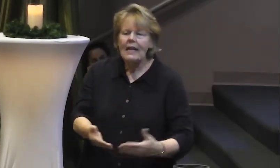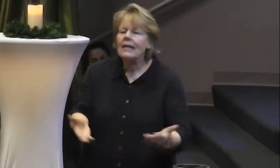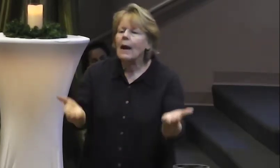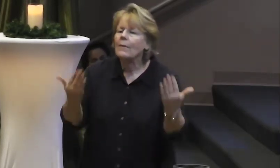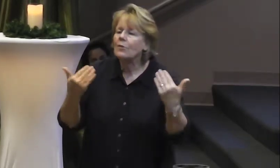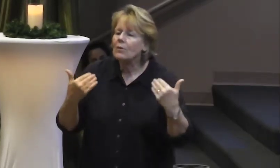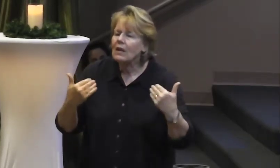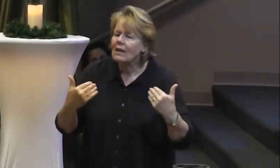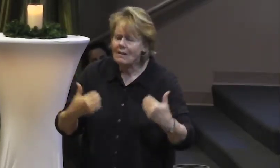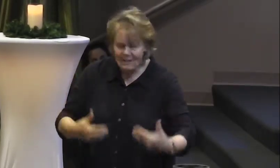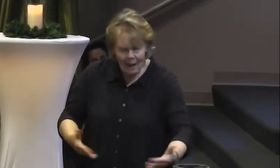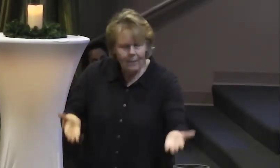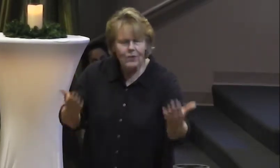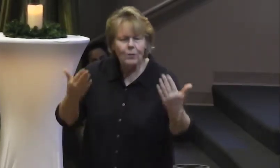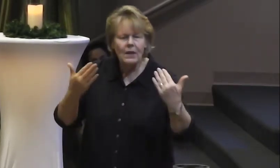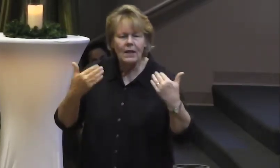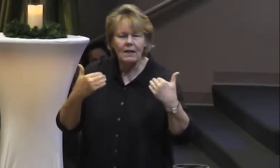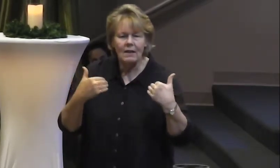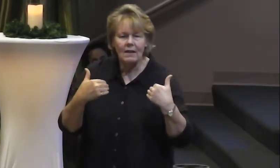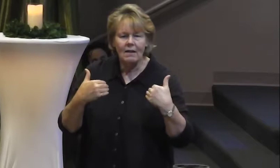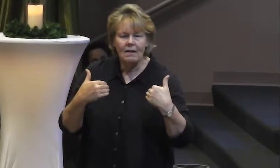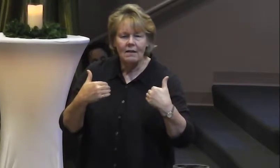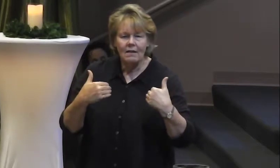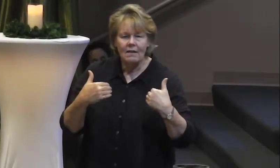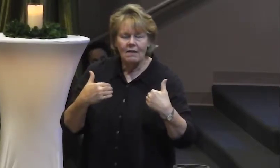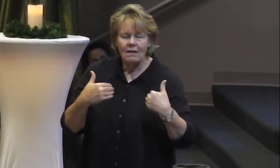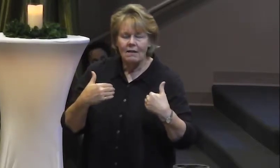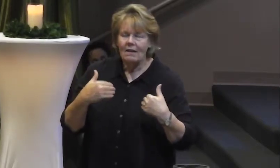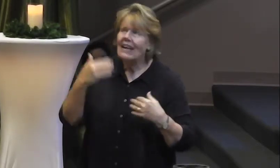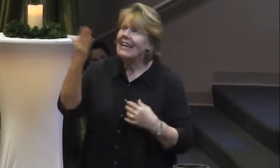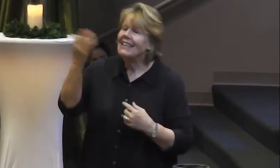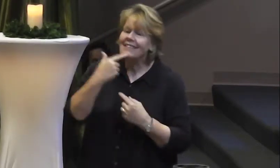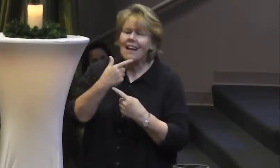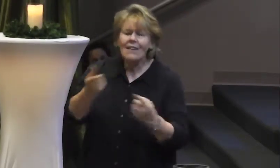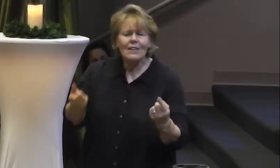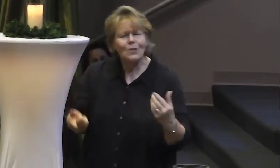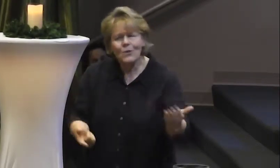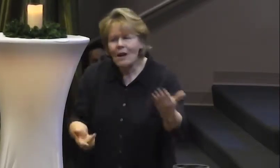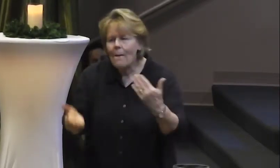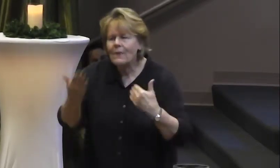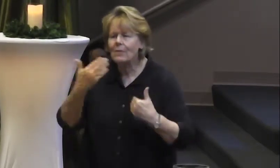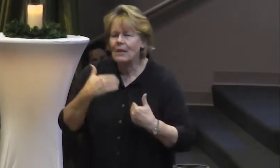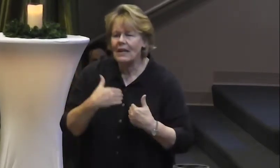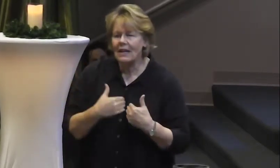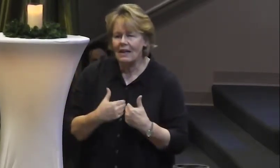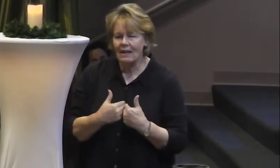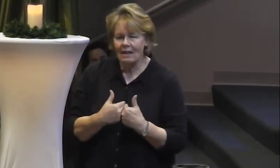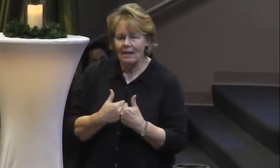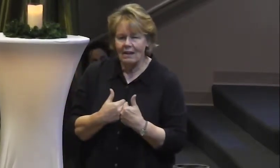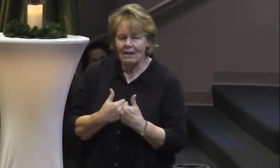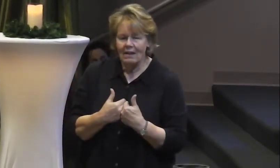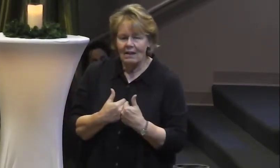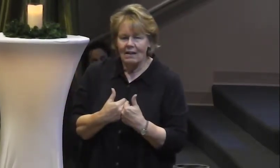come to me. Come to me right now, come to me. And then as you look